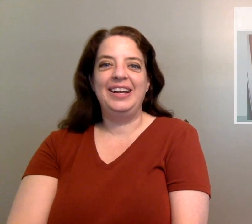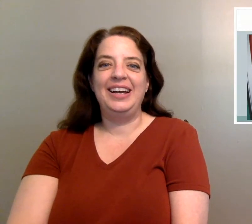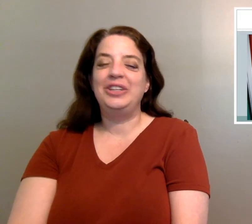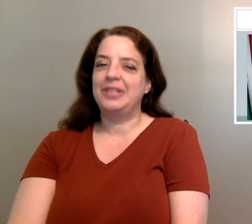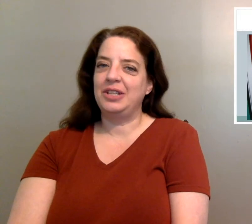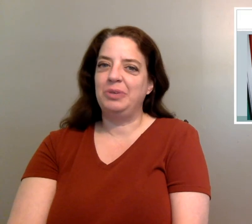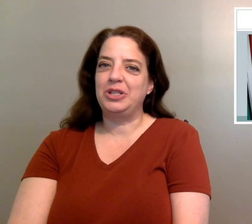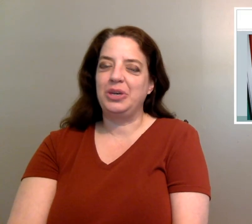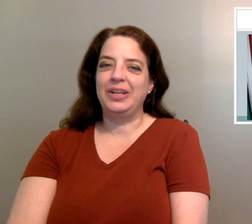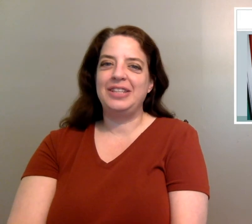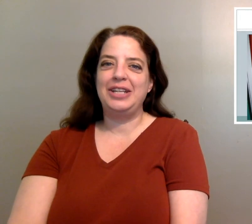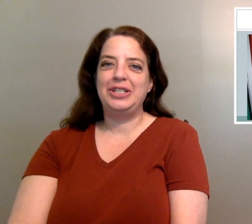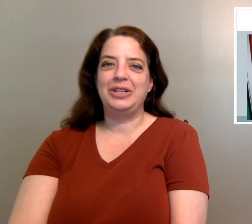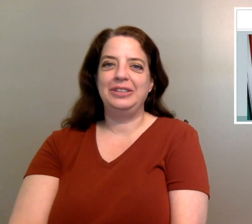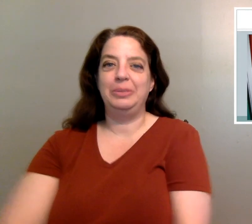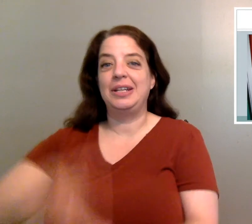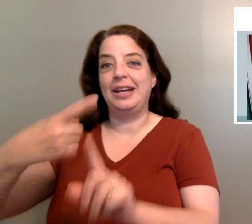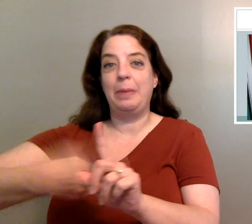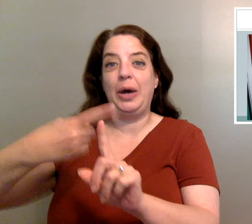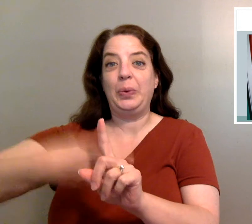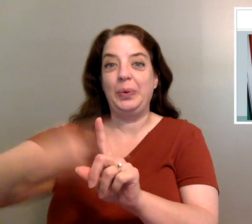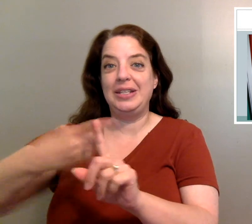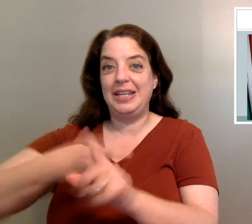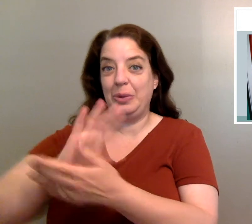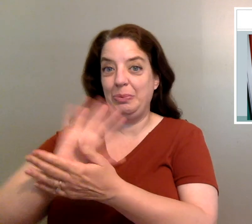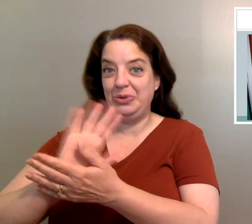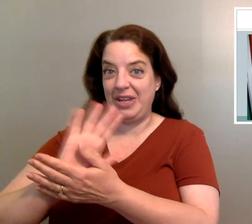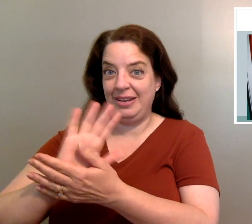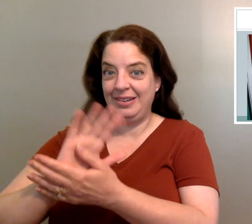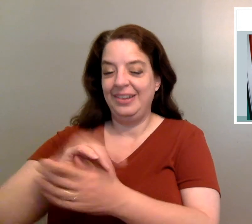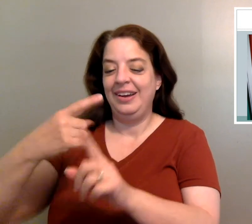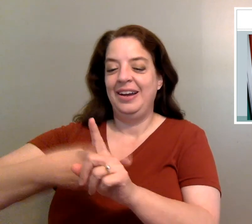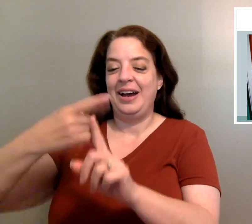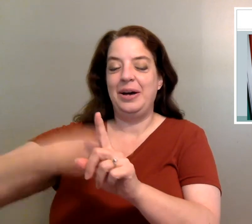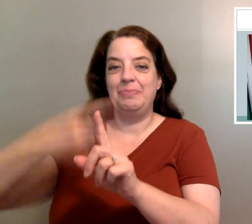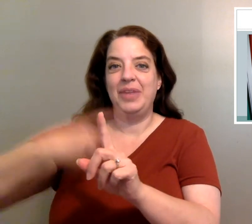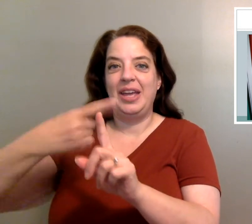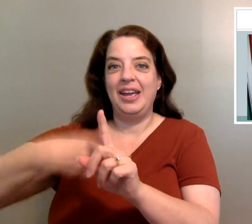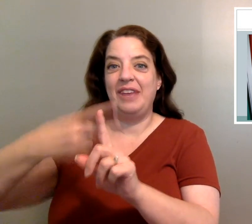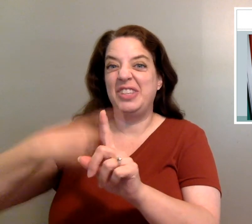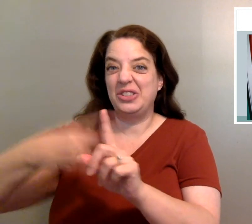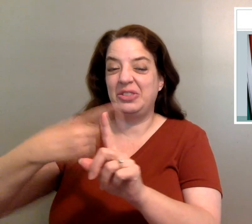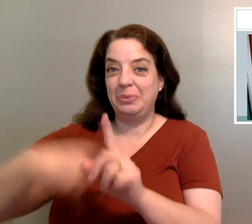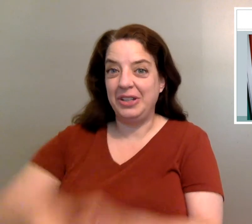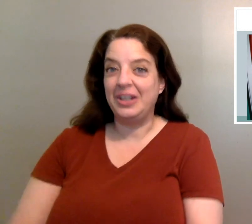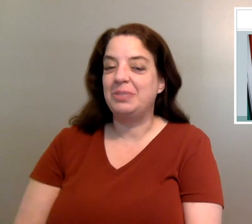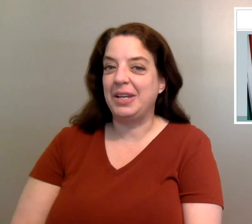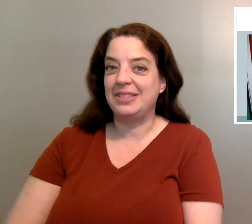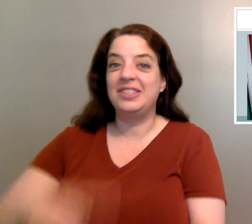Your textbook is showing its age here a little bit, talking about renting a movie. If this looks familiar, it's because this is